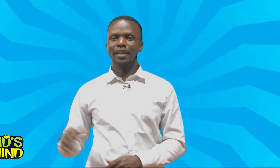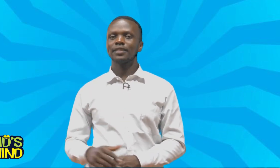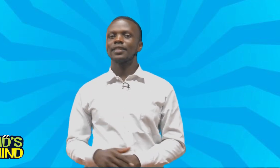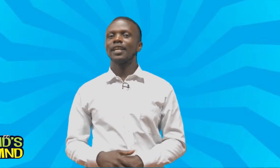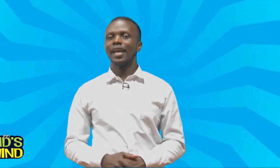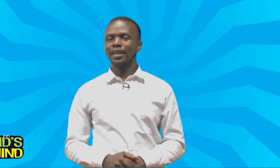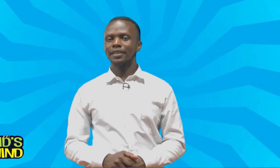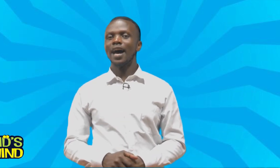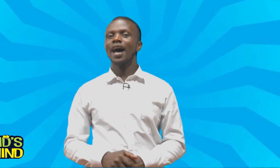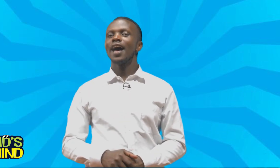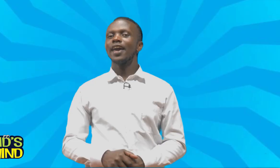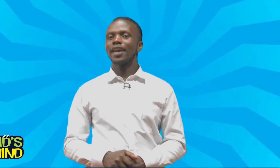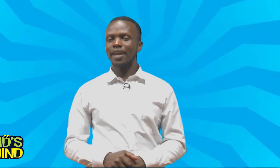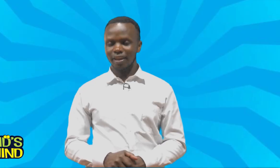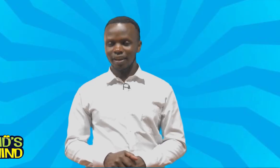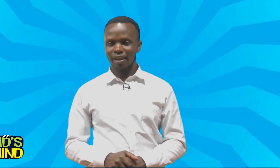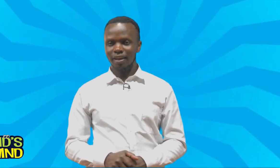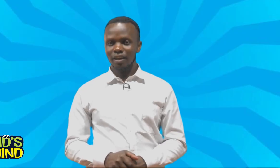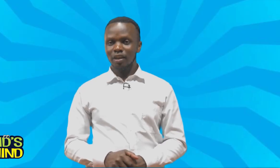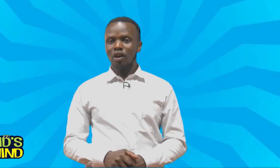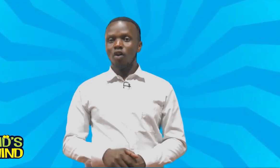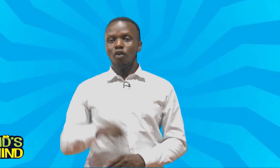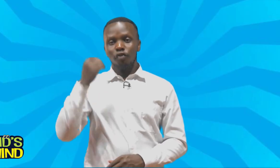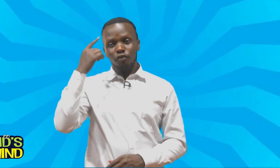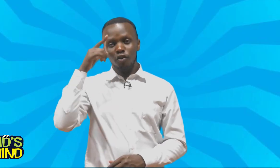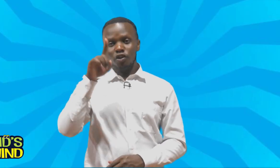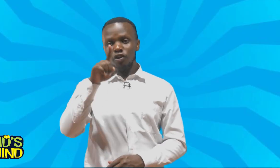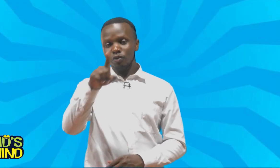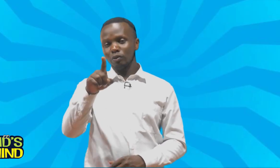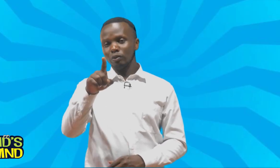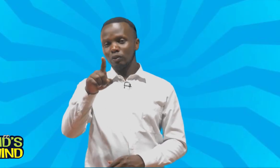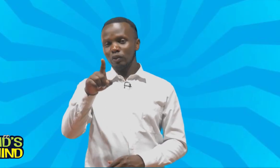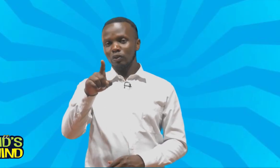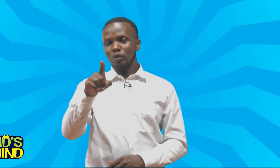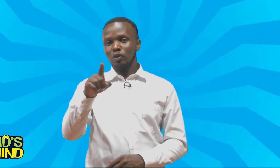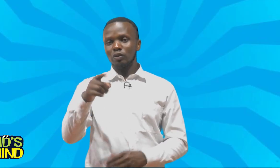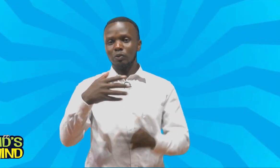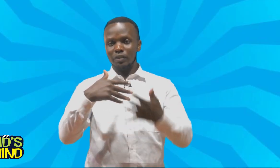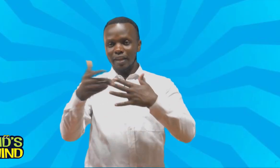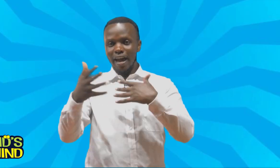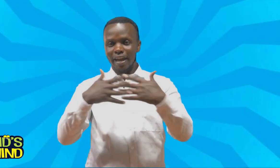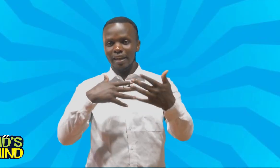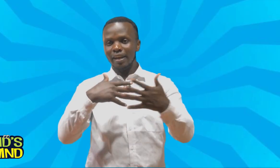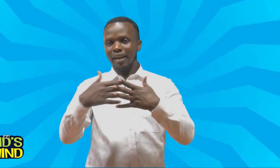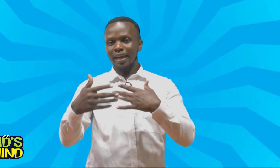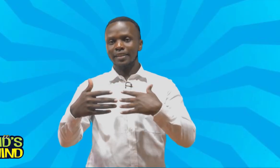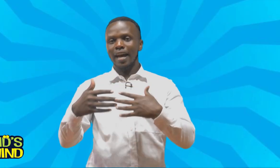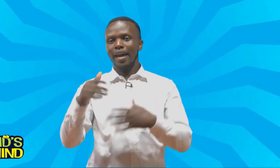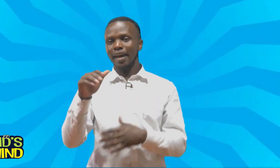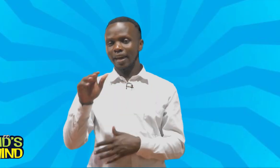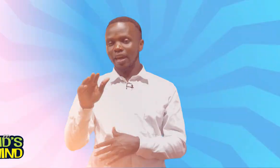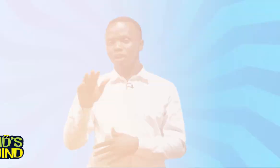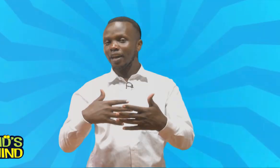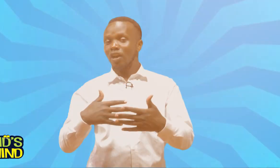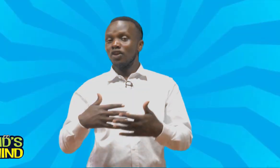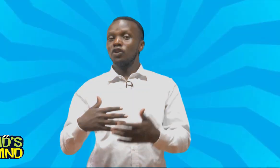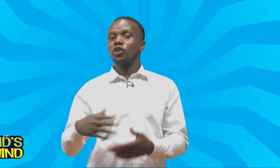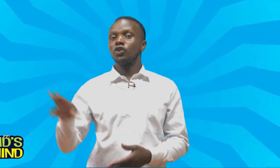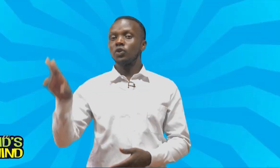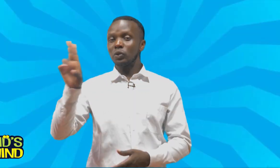is letter A. For you to sign letter A, you